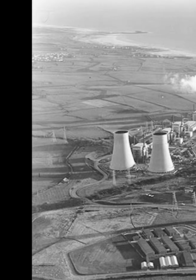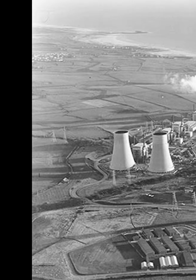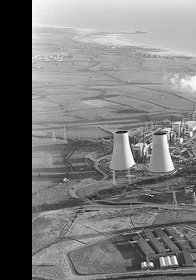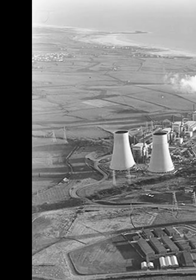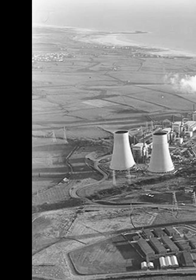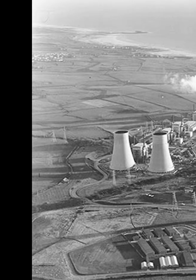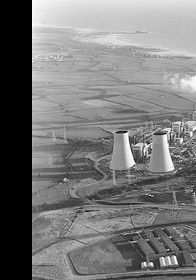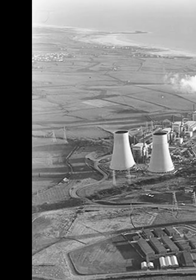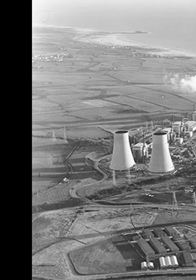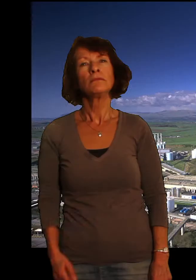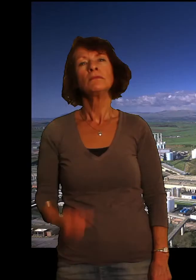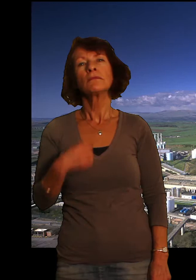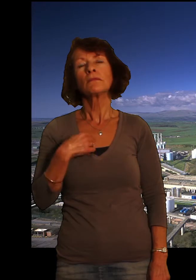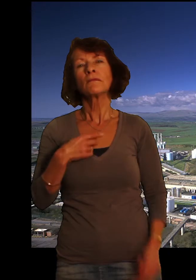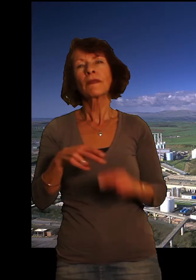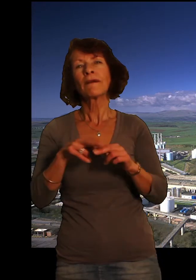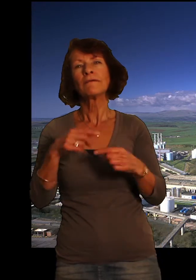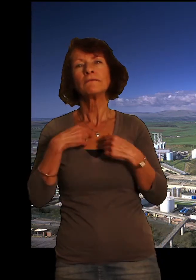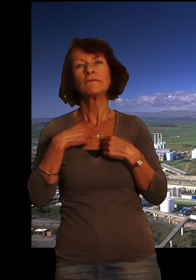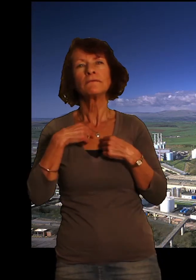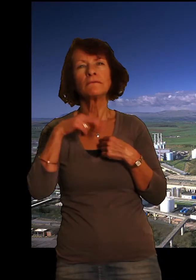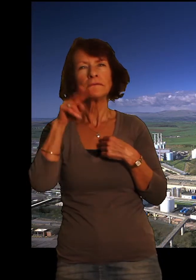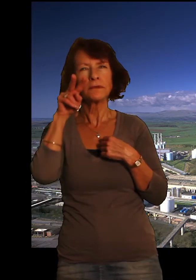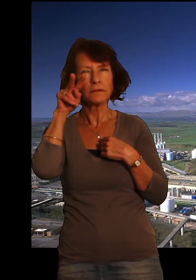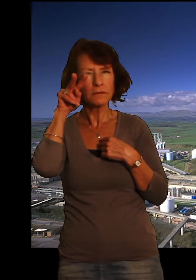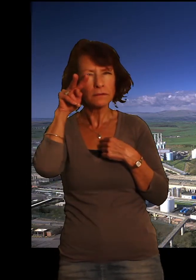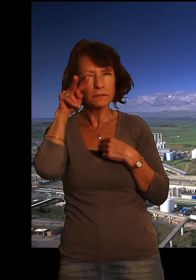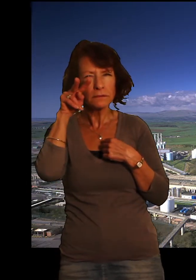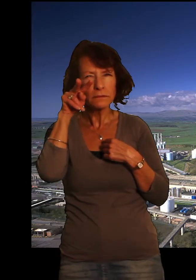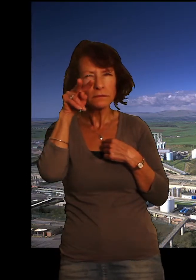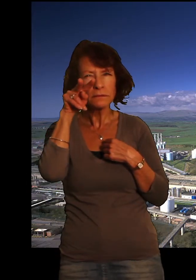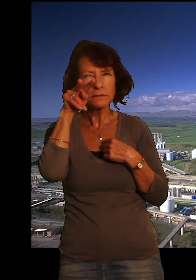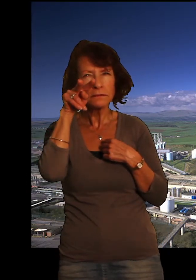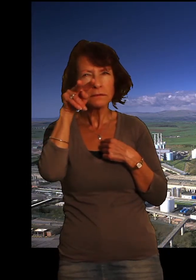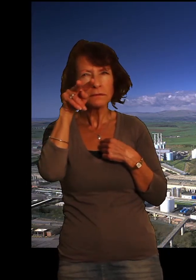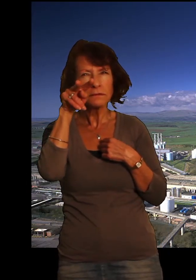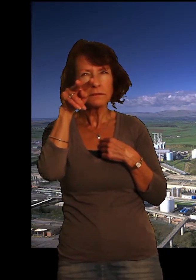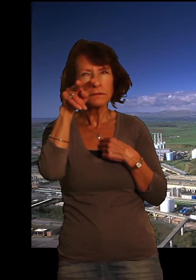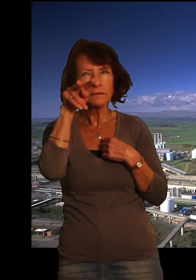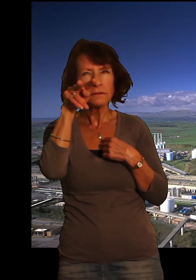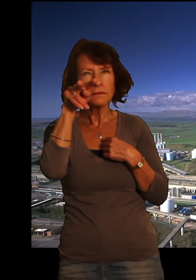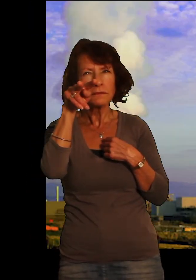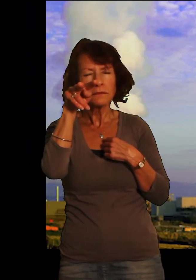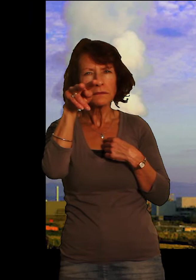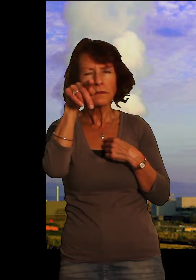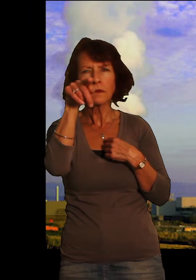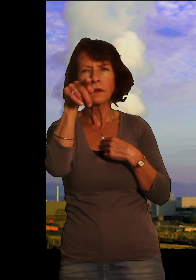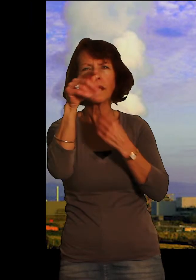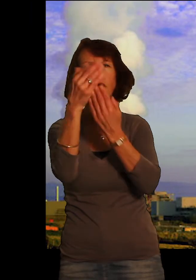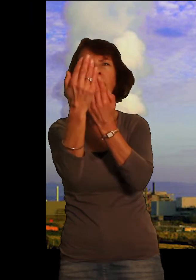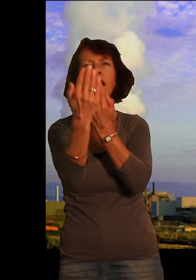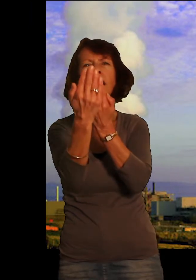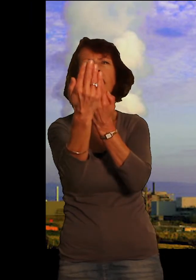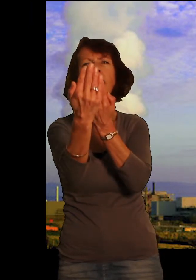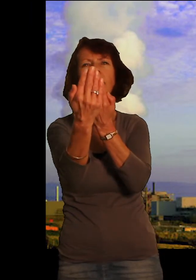The 4 cooling towers, built between 1950 and 1956 to cool the water from the station, were 88 metres in